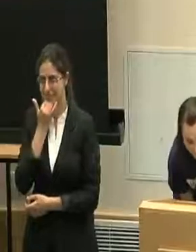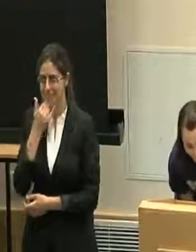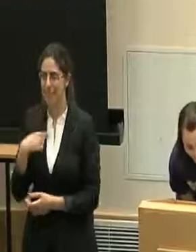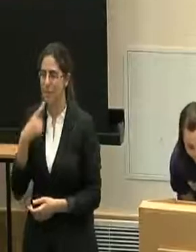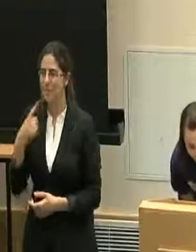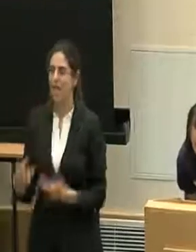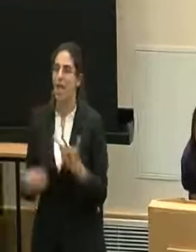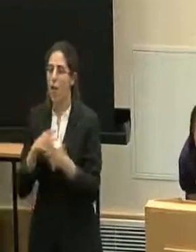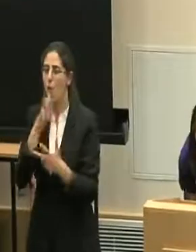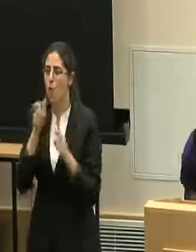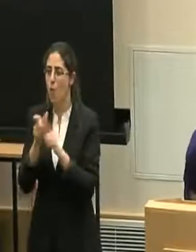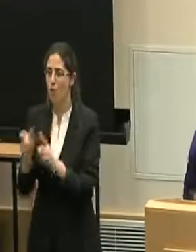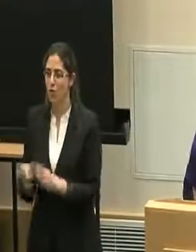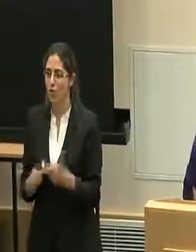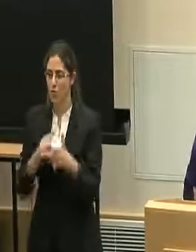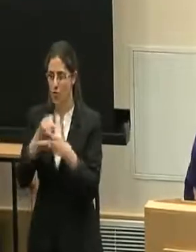three words: